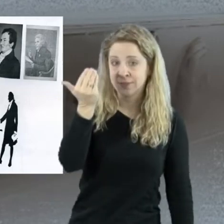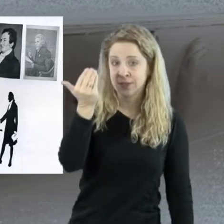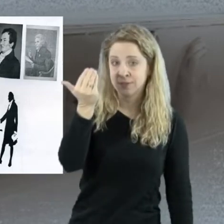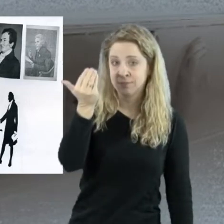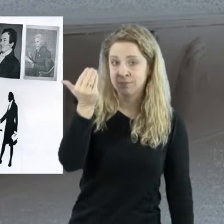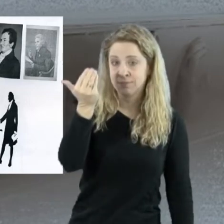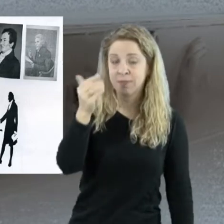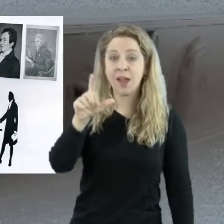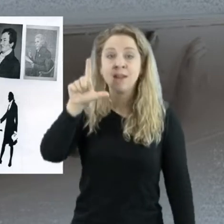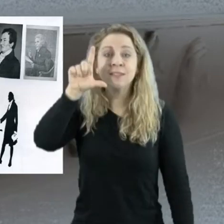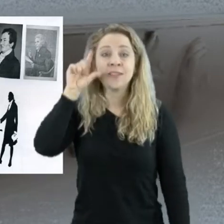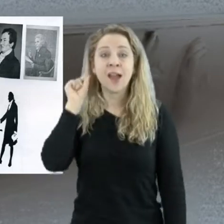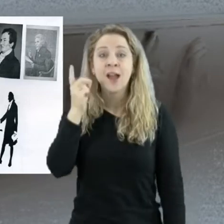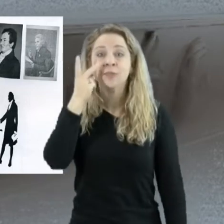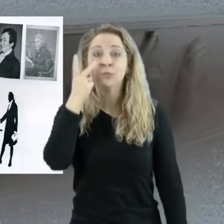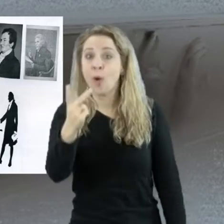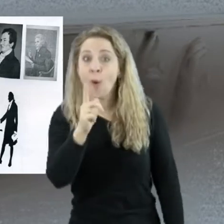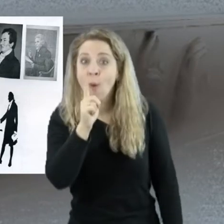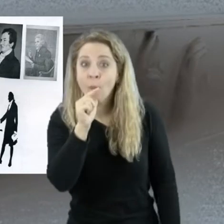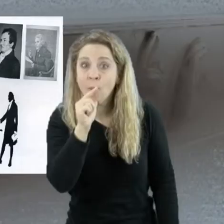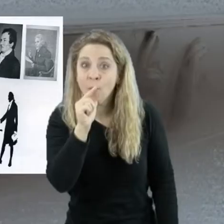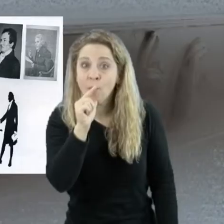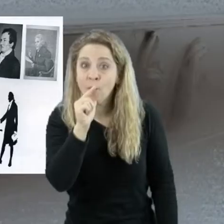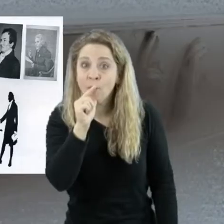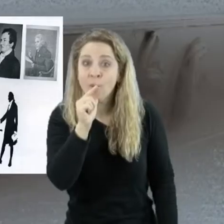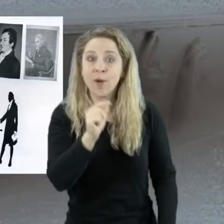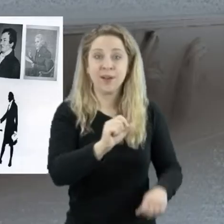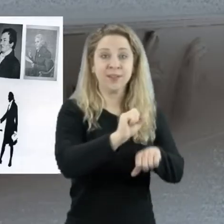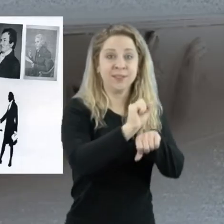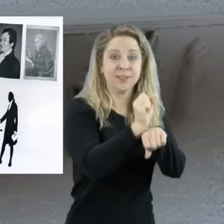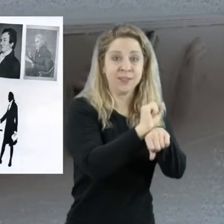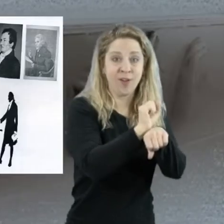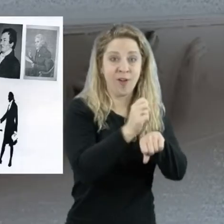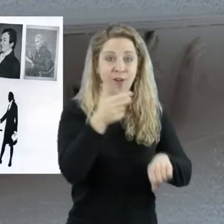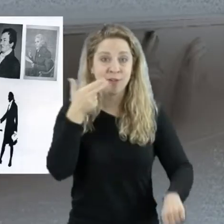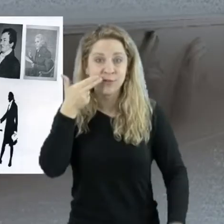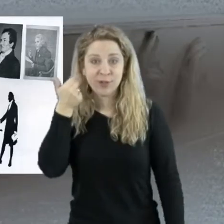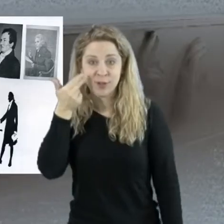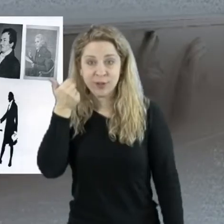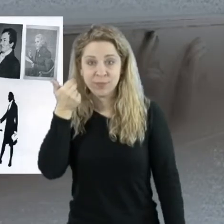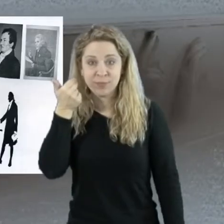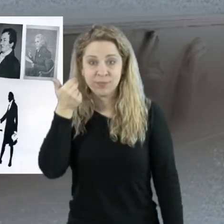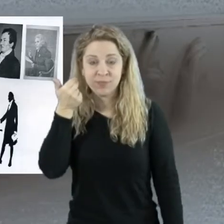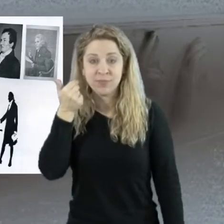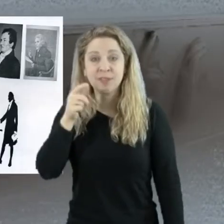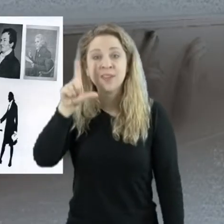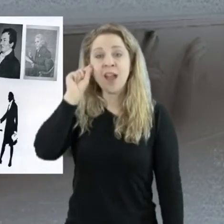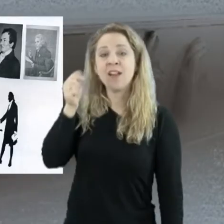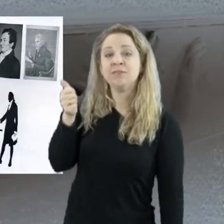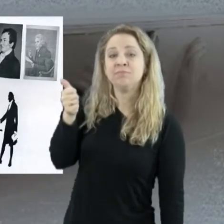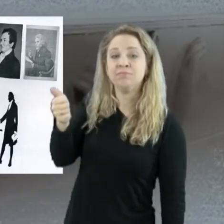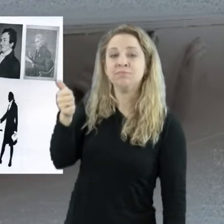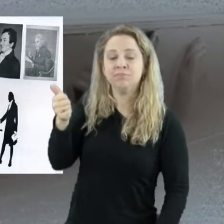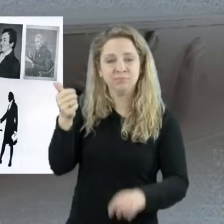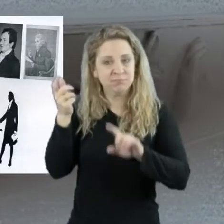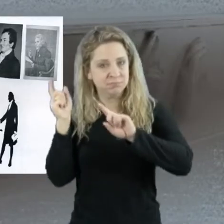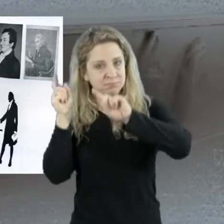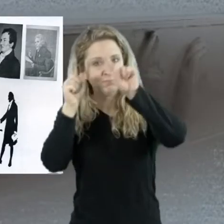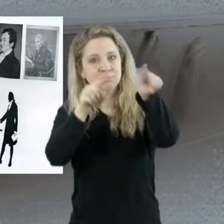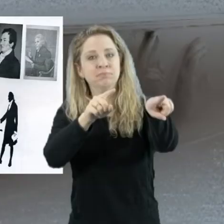In July 1815, Gallaudet saw Claire and Sicard. He went to the meeting in England.